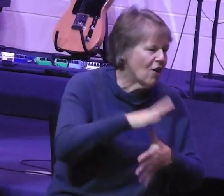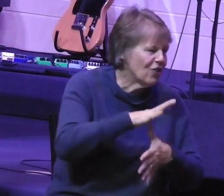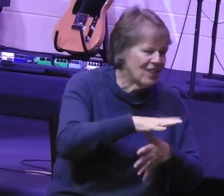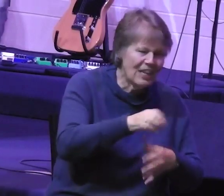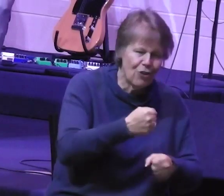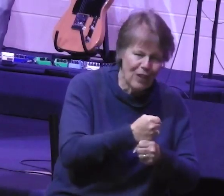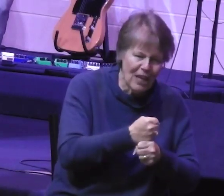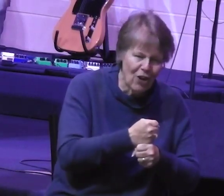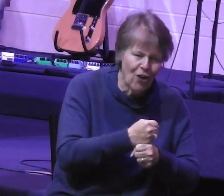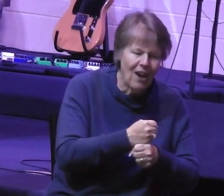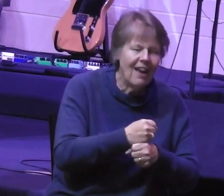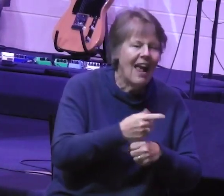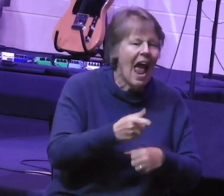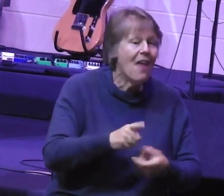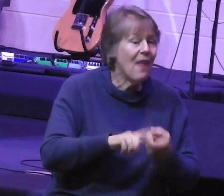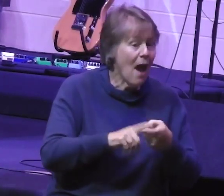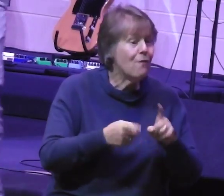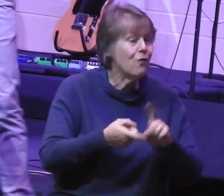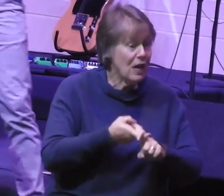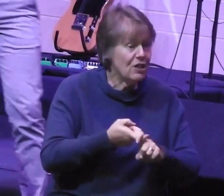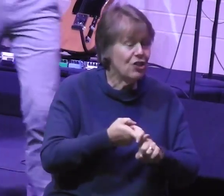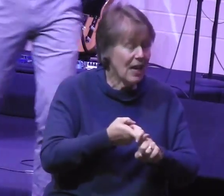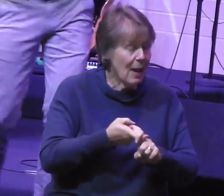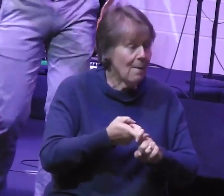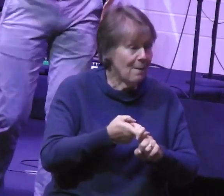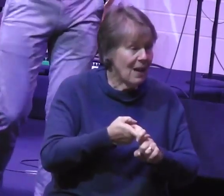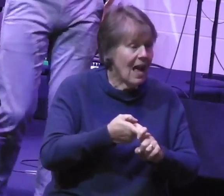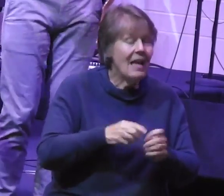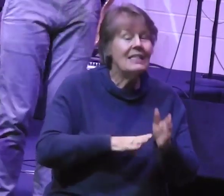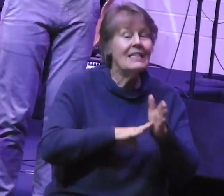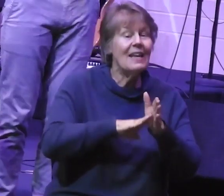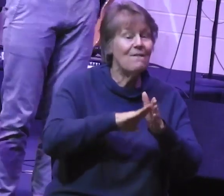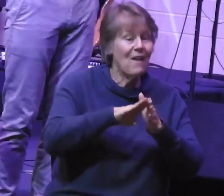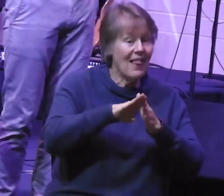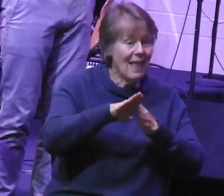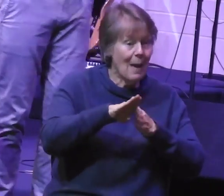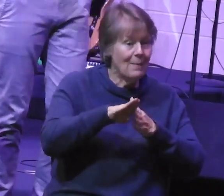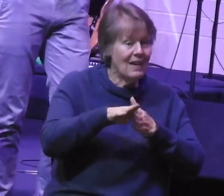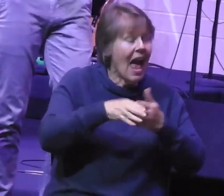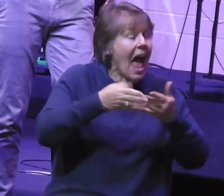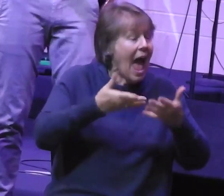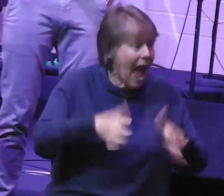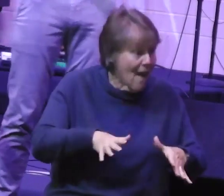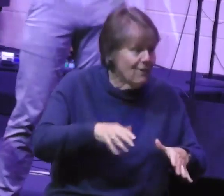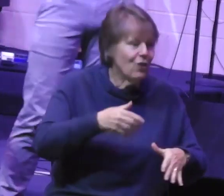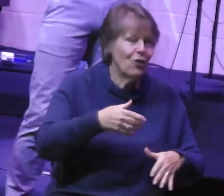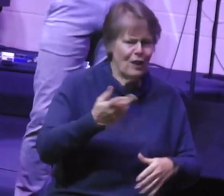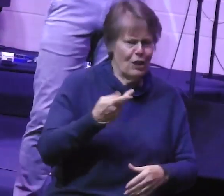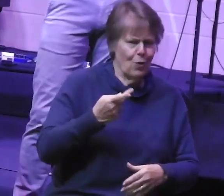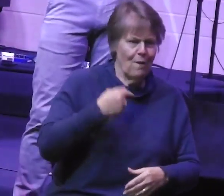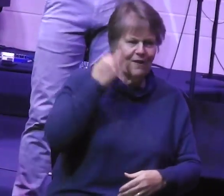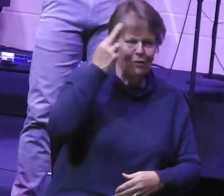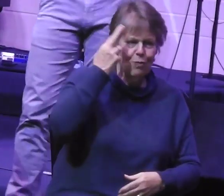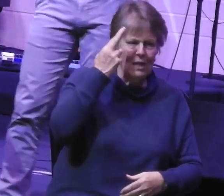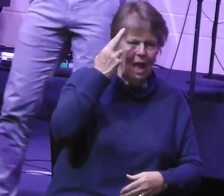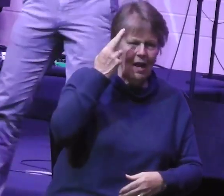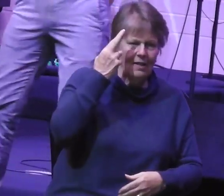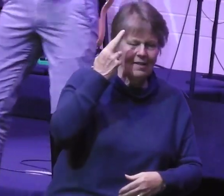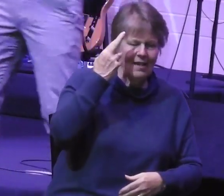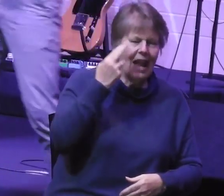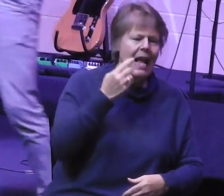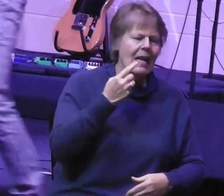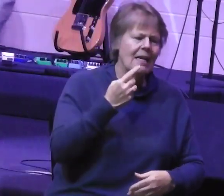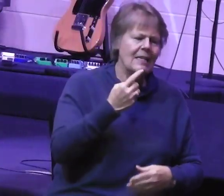that friendship came after we realized that something we had thought was true was false, and